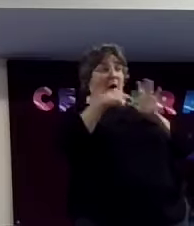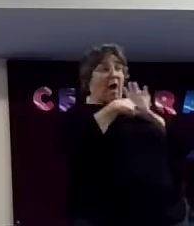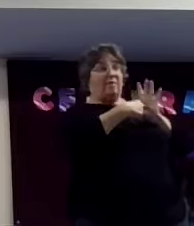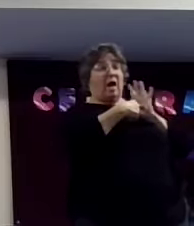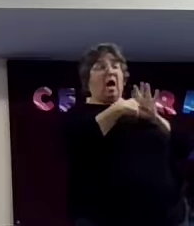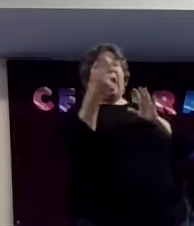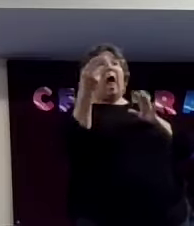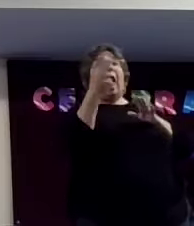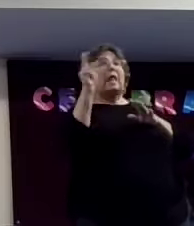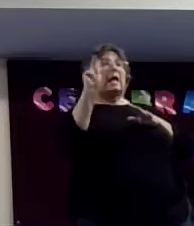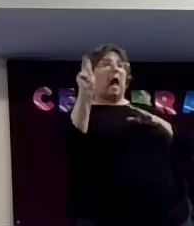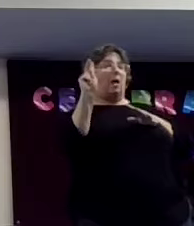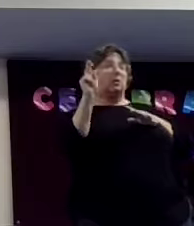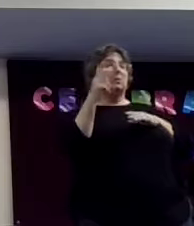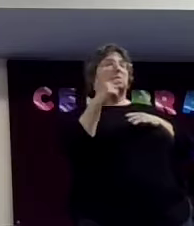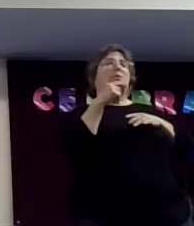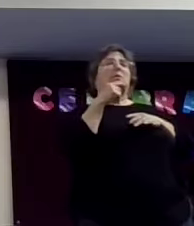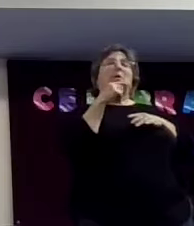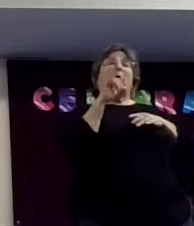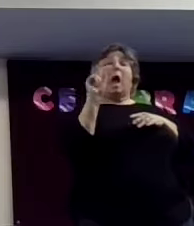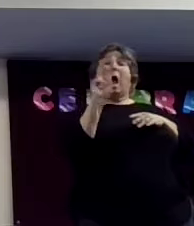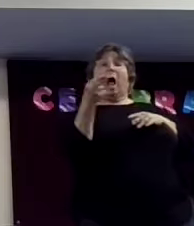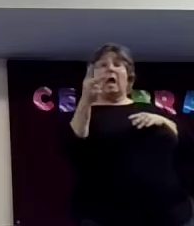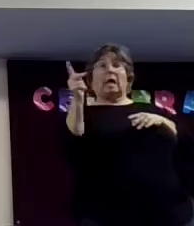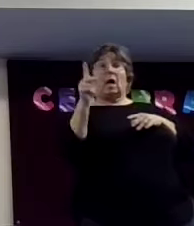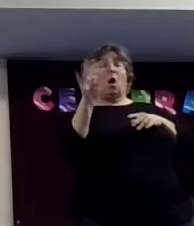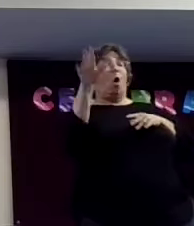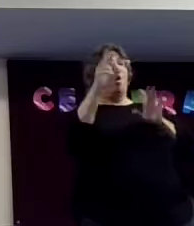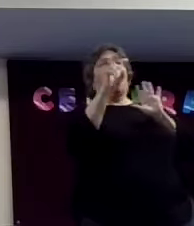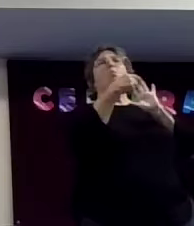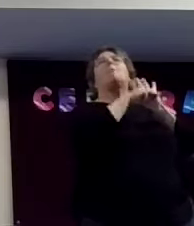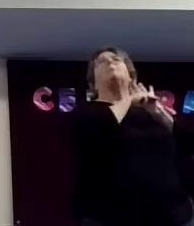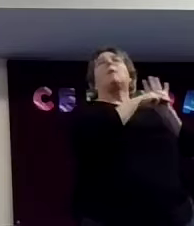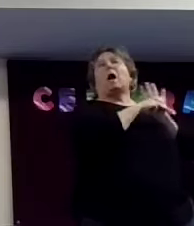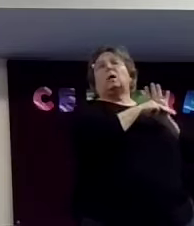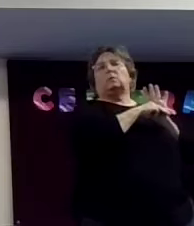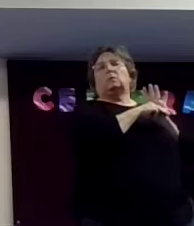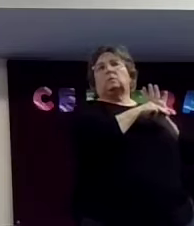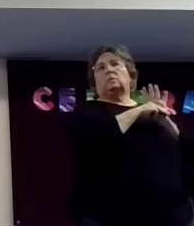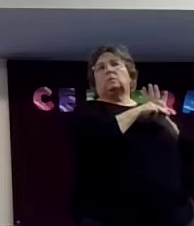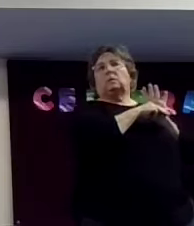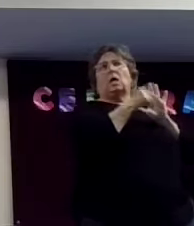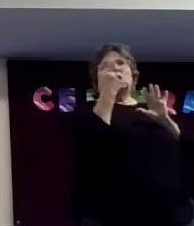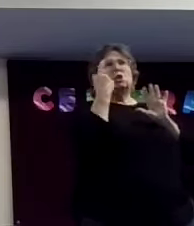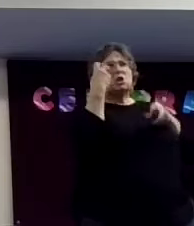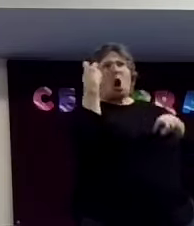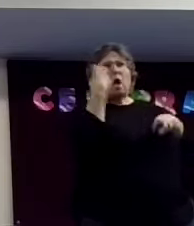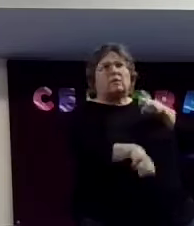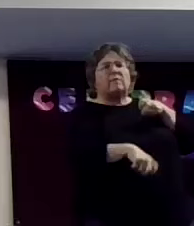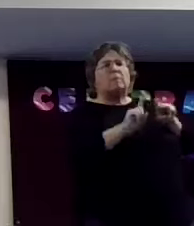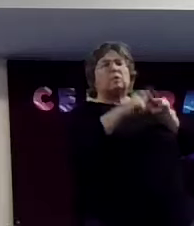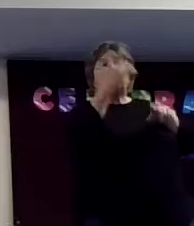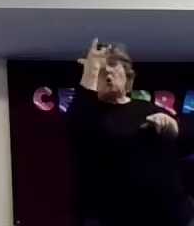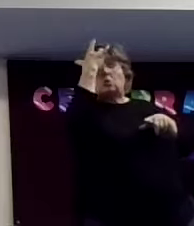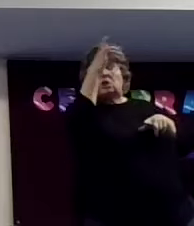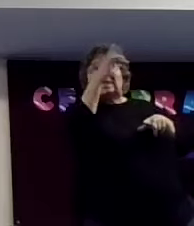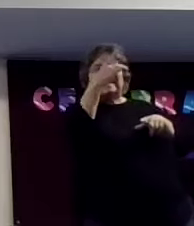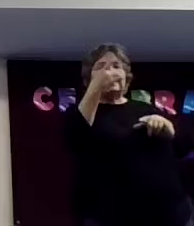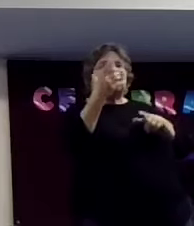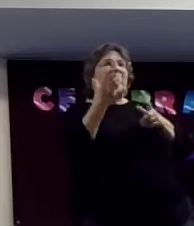the example of Helen Keller, because Helen Keller is like one of her role models. She saw her difficulty, but she knew the genius that